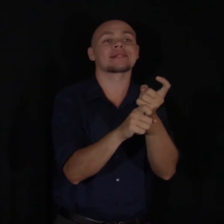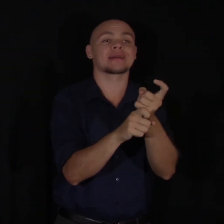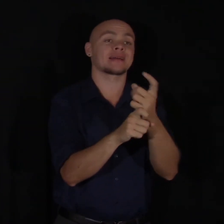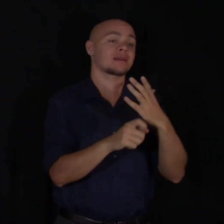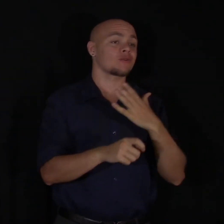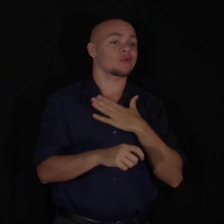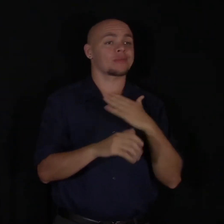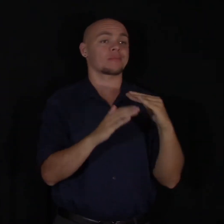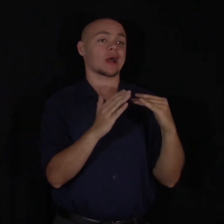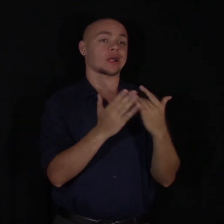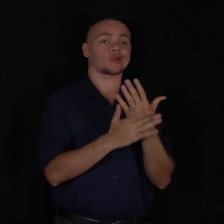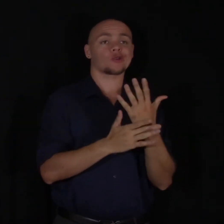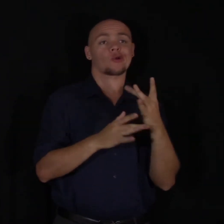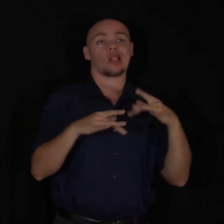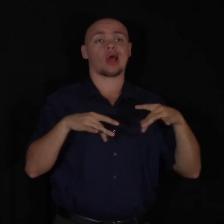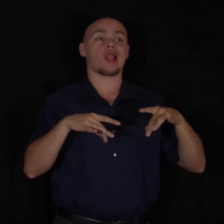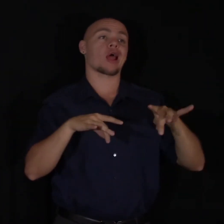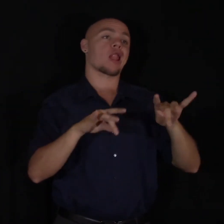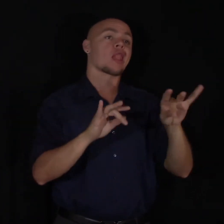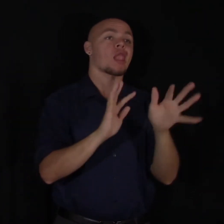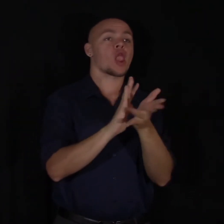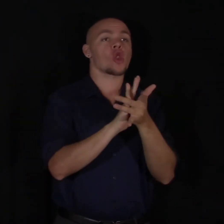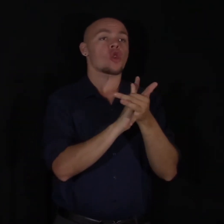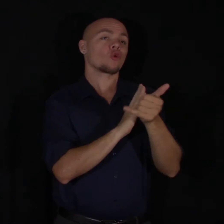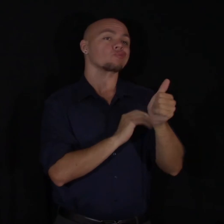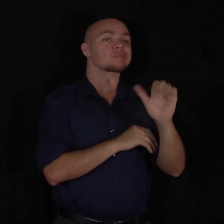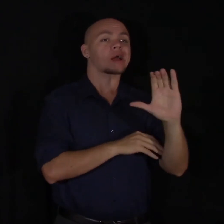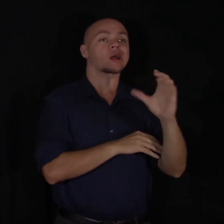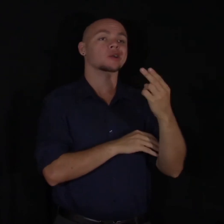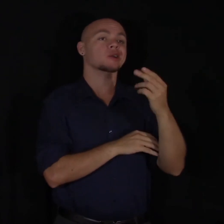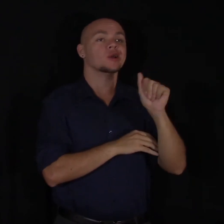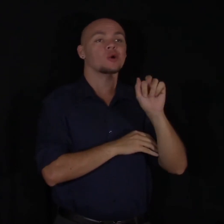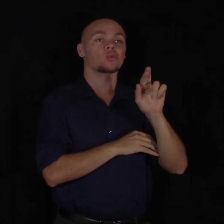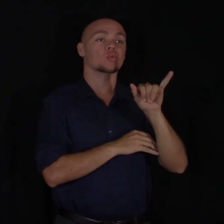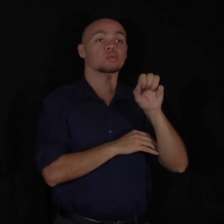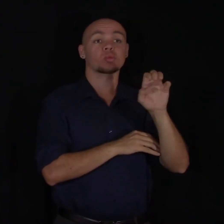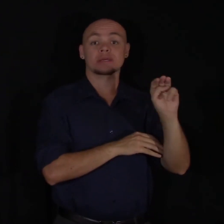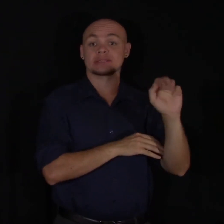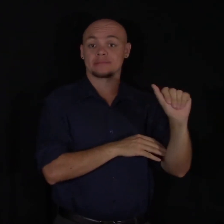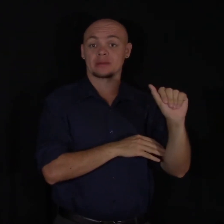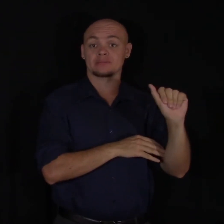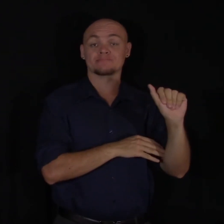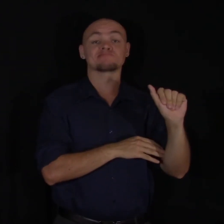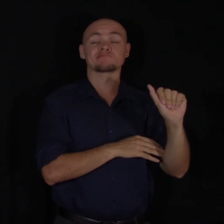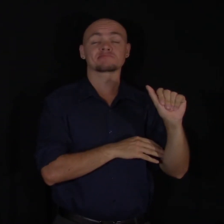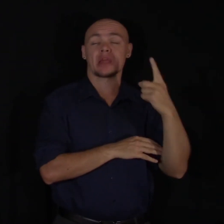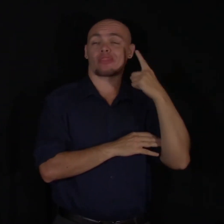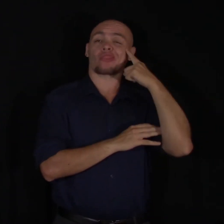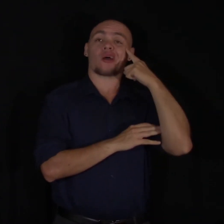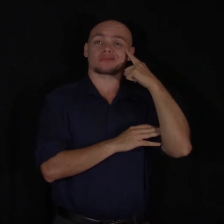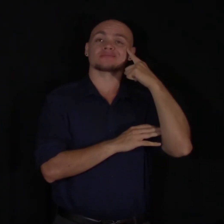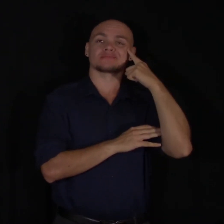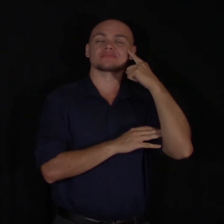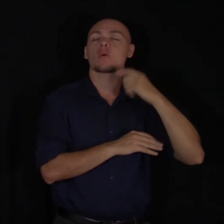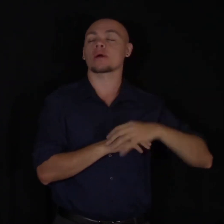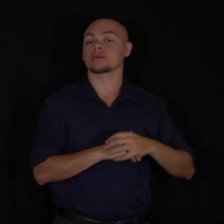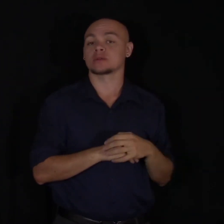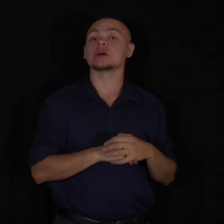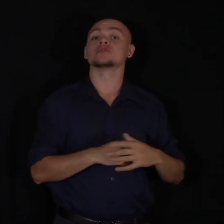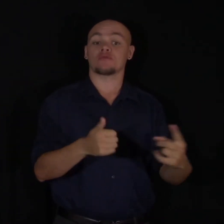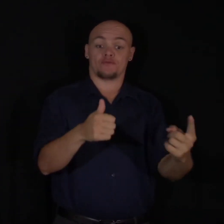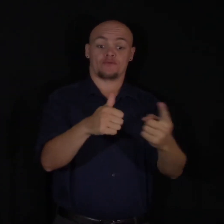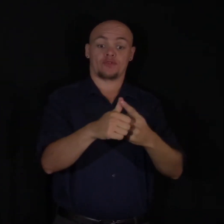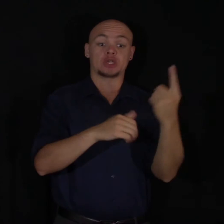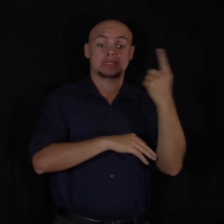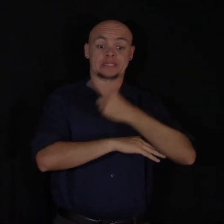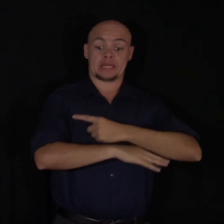my newly acquired charisma. So fast forward to the first day of school, my head was held high and my dreams